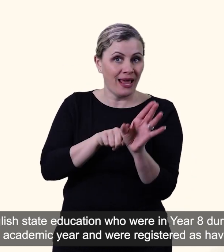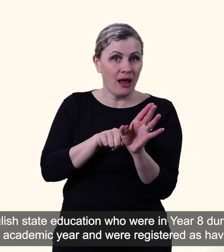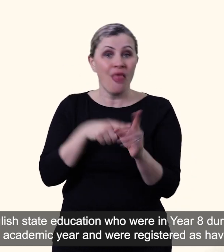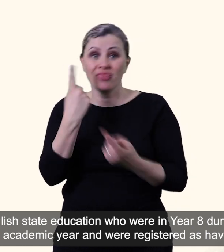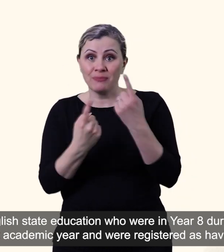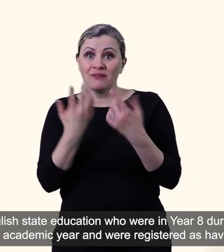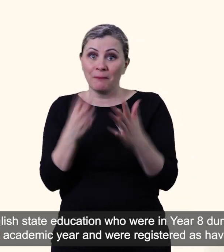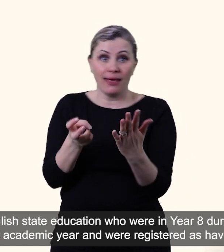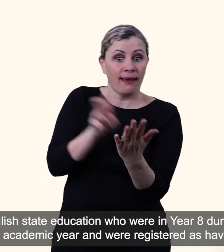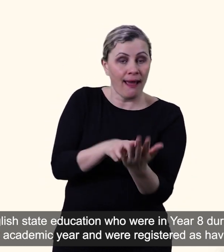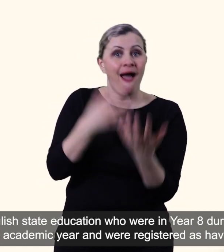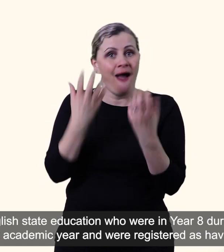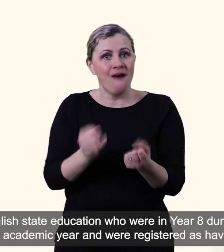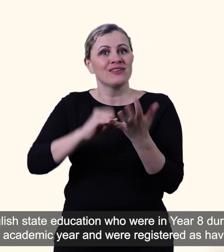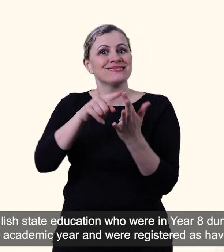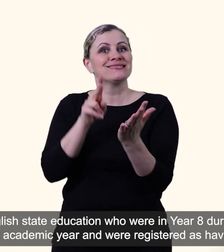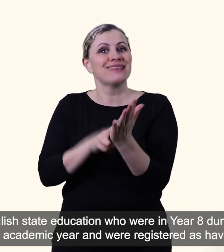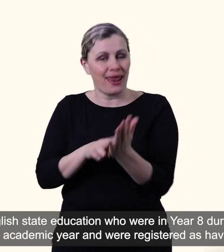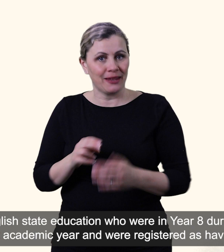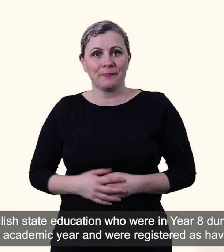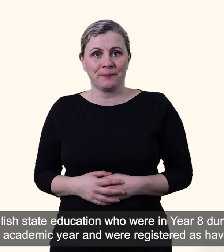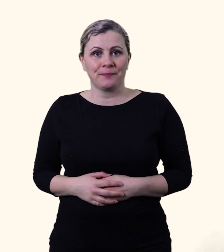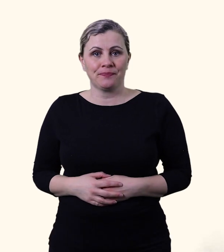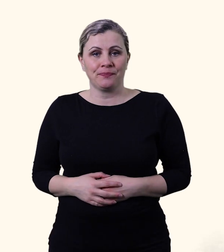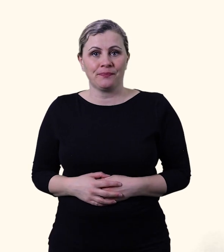and were registered as having SEN.